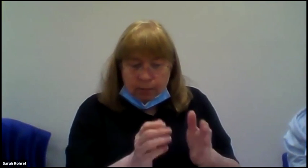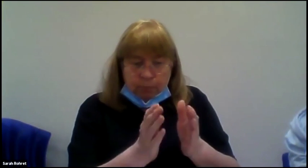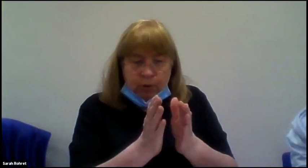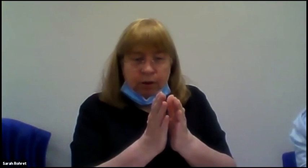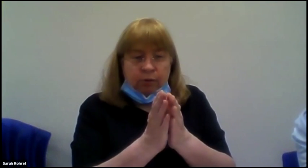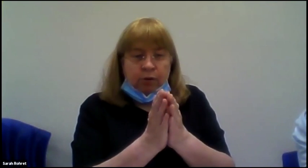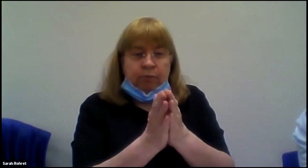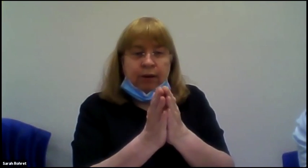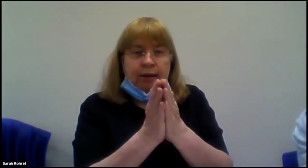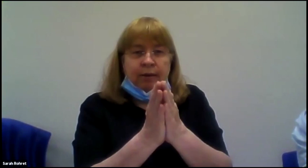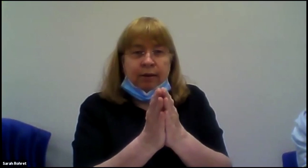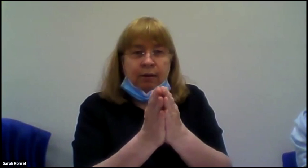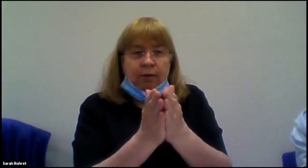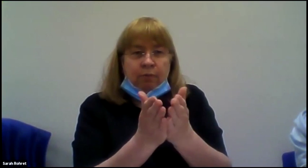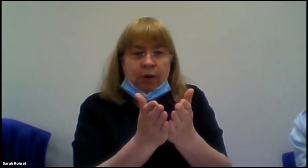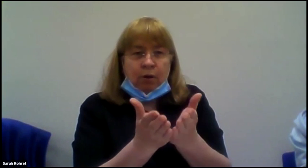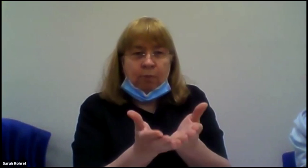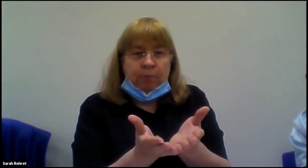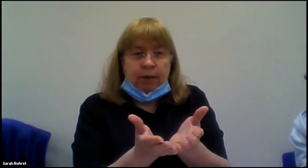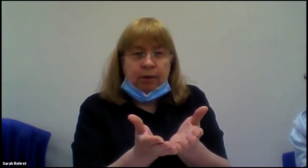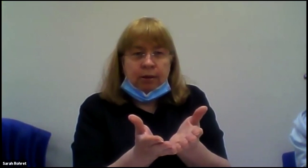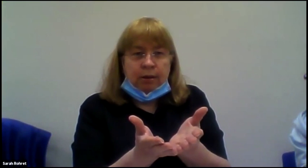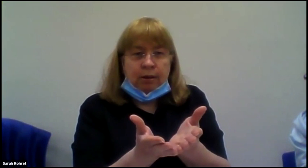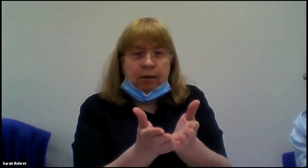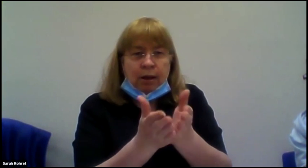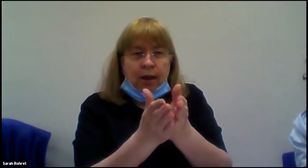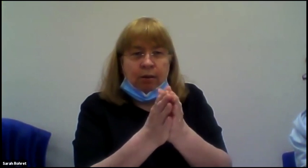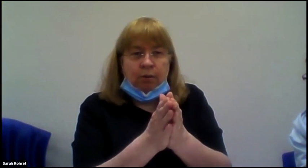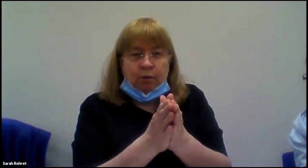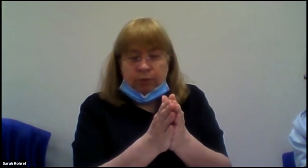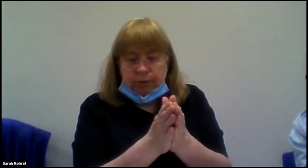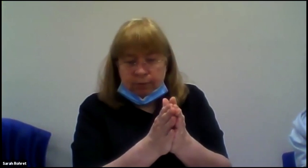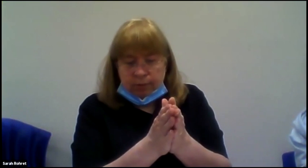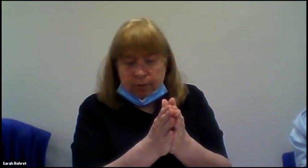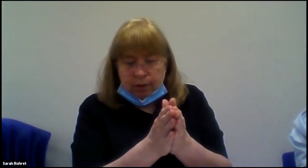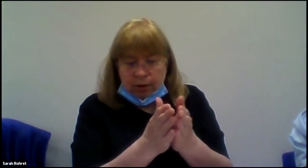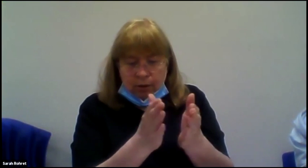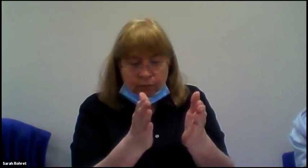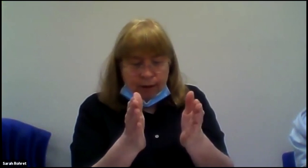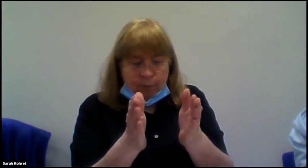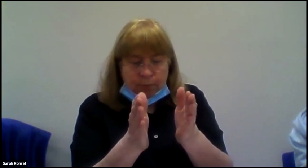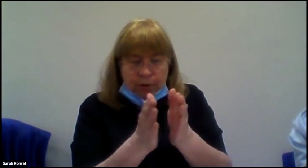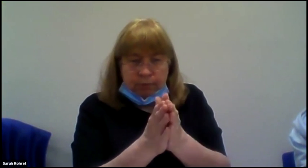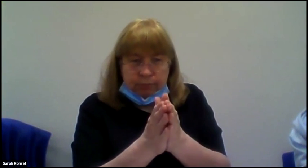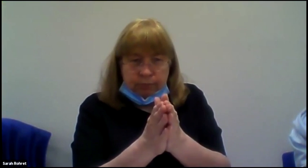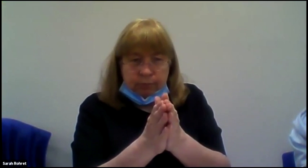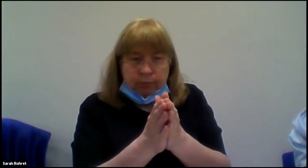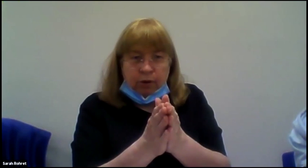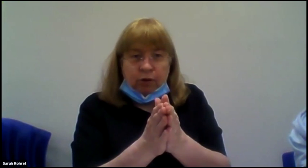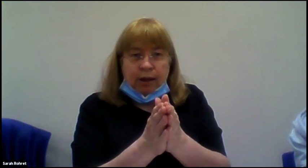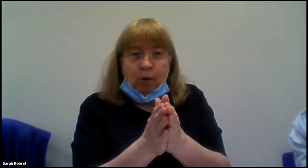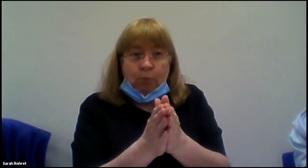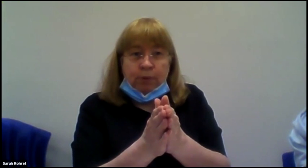Book, of course, we got this here, and then we open and close. So if you have a book, you say open the